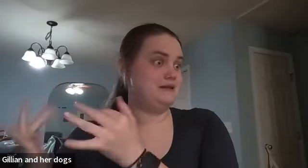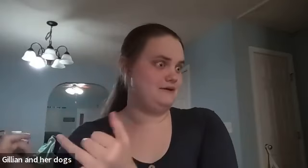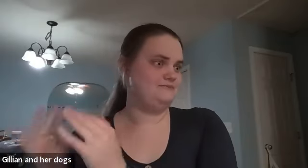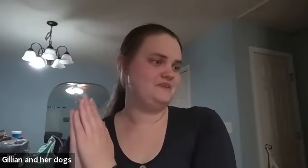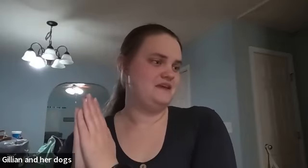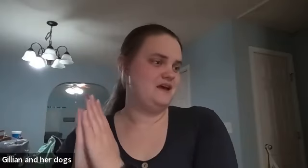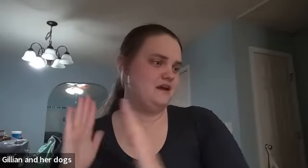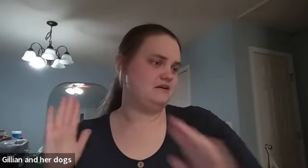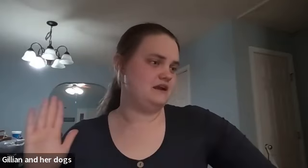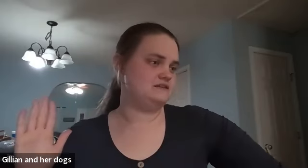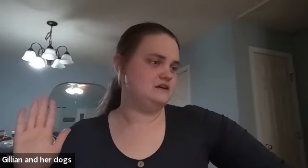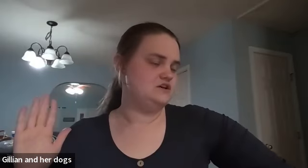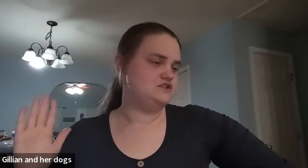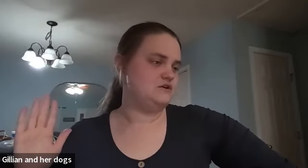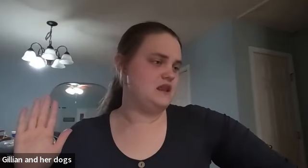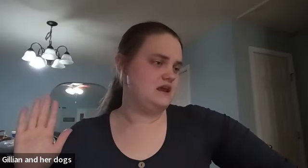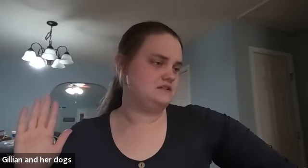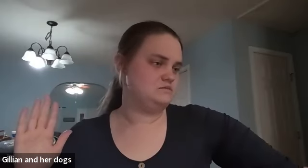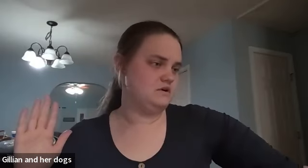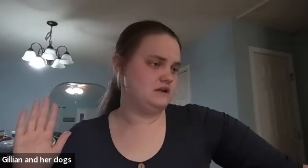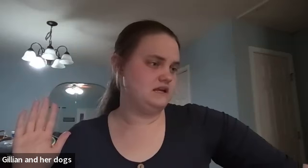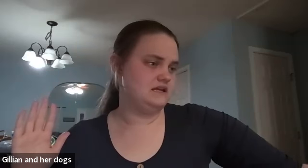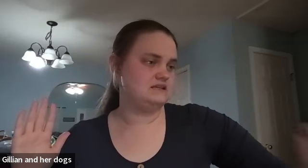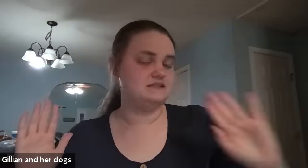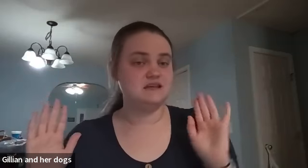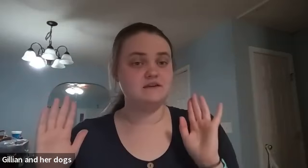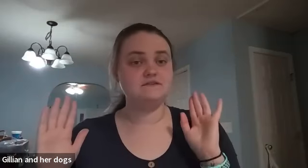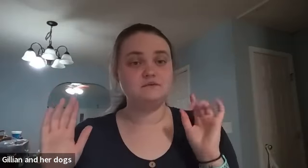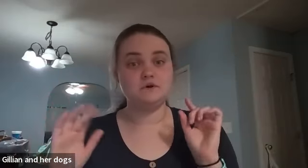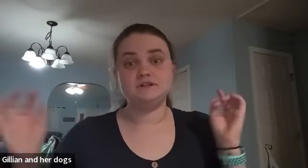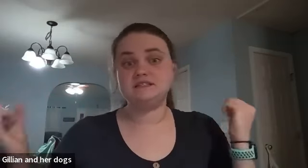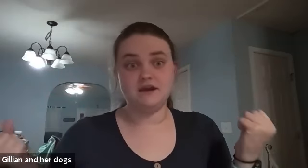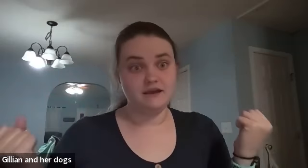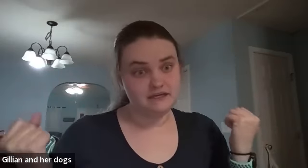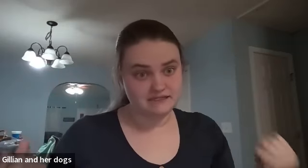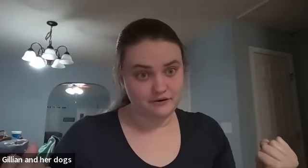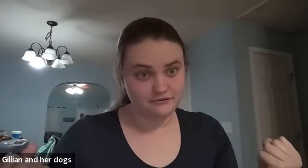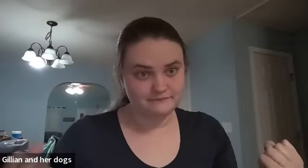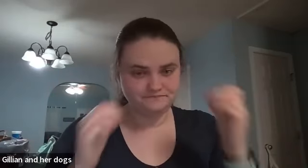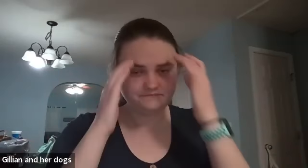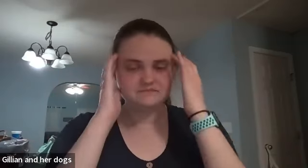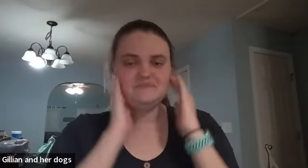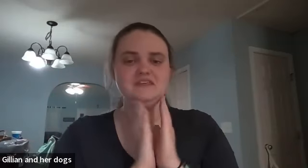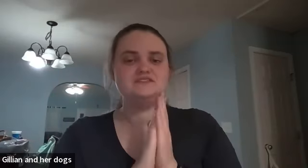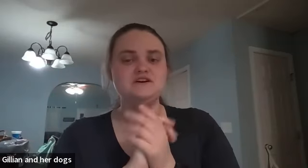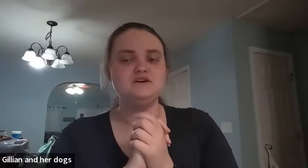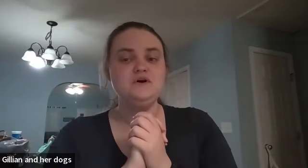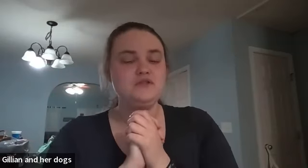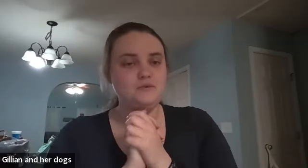now. All right. So the next one is the sign for the word sign itself. So the word